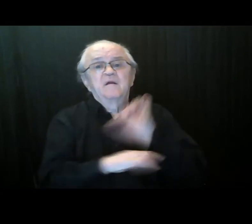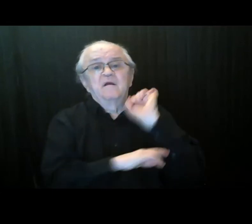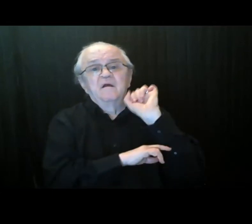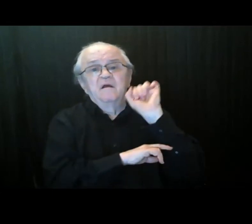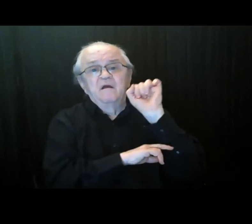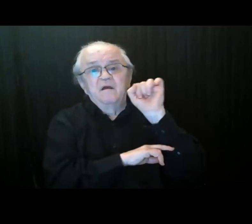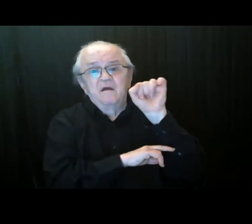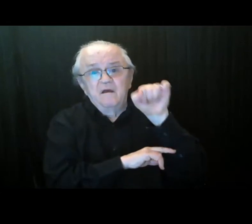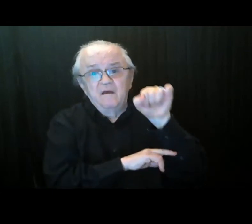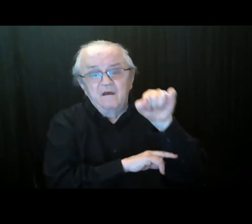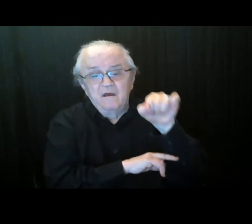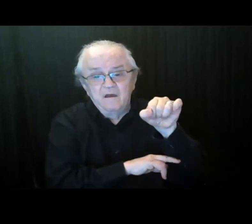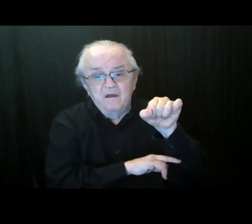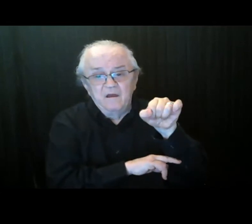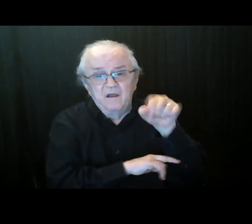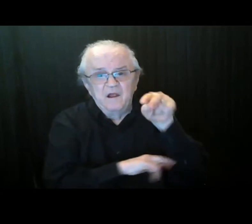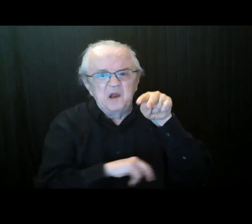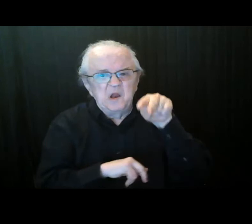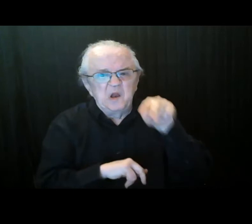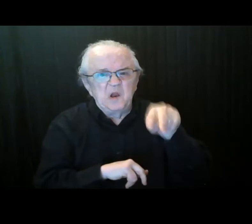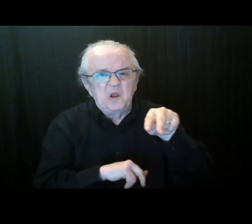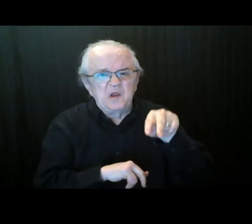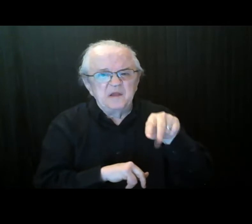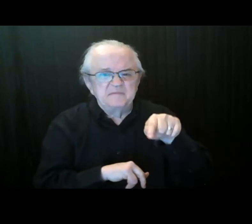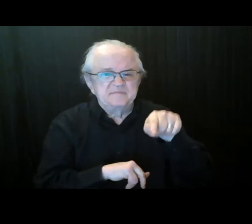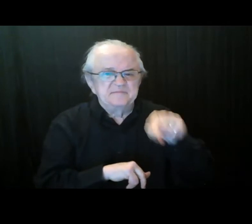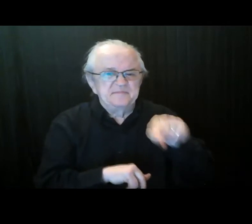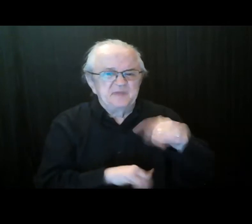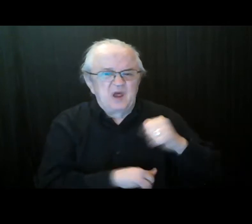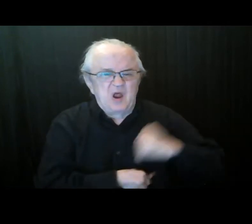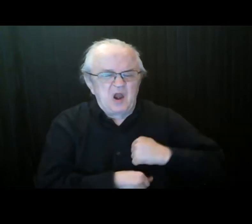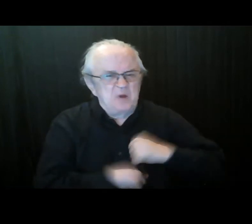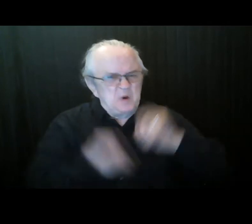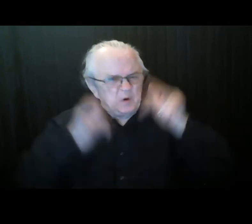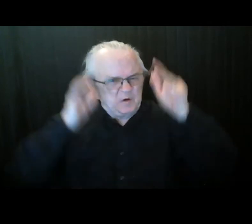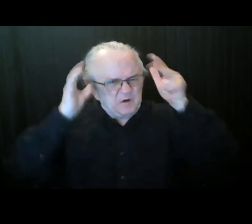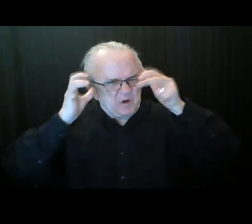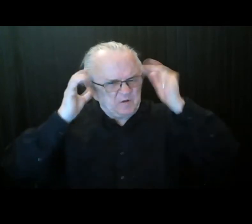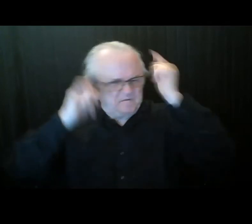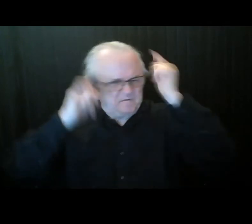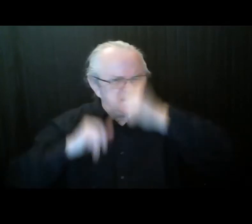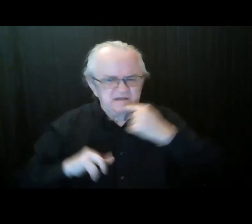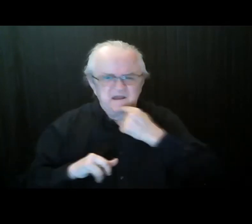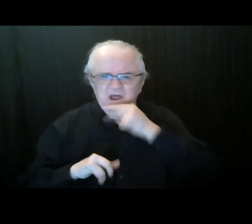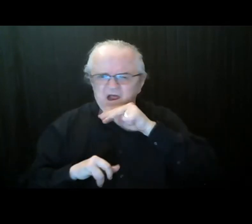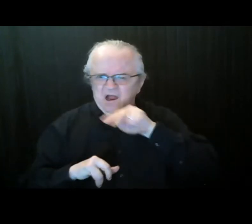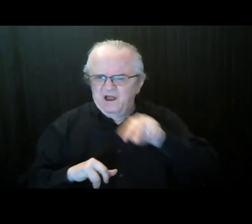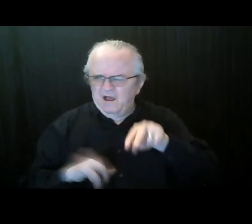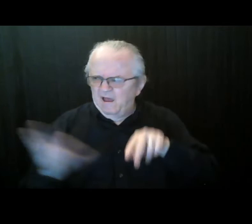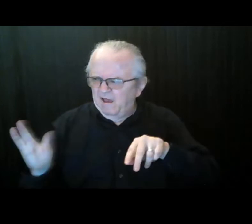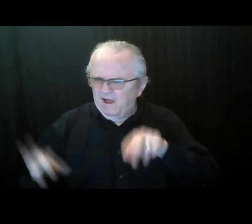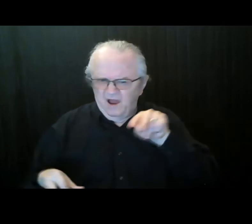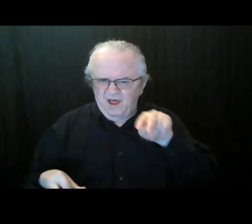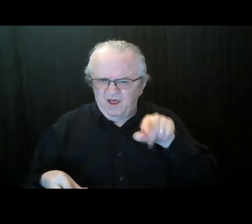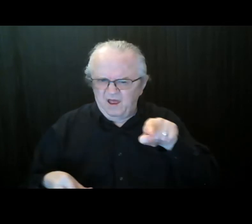at the most evil looking of those two figures. And he said, look, look here. This